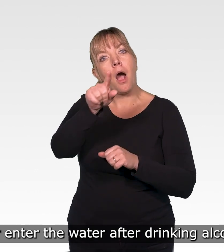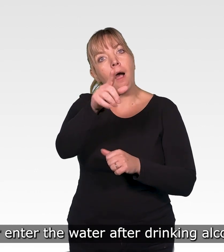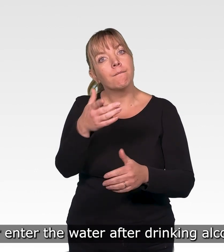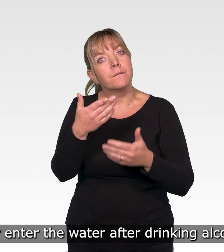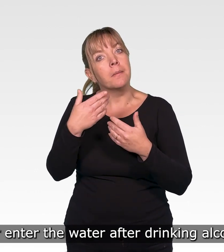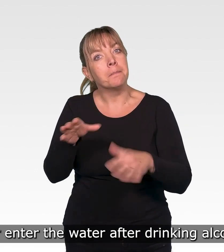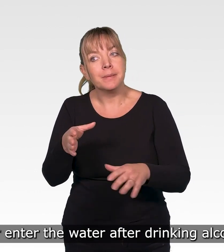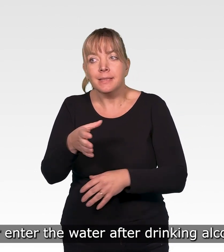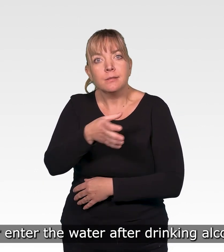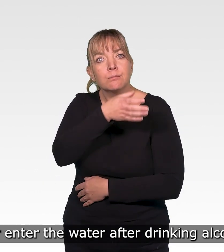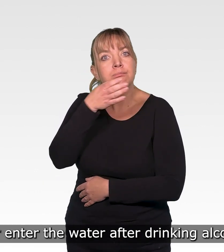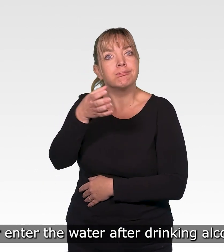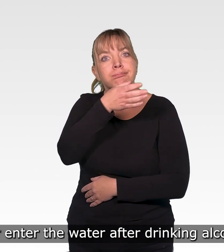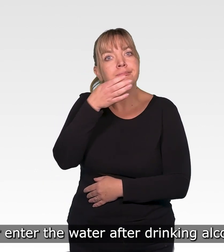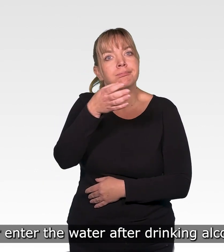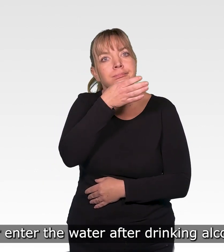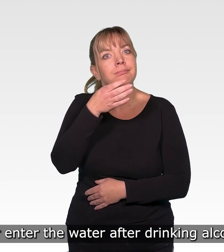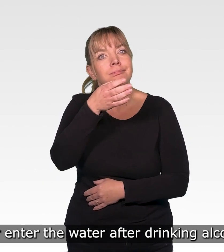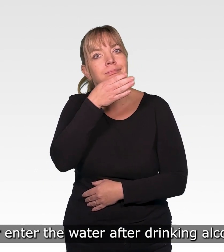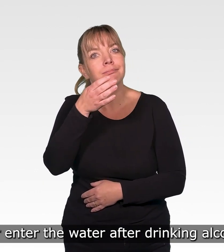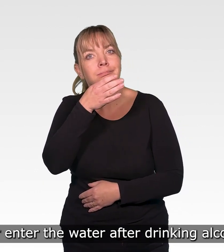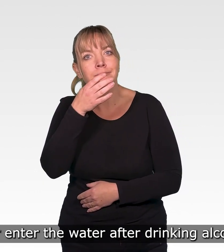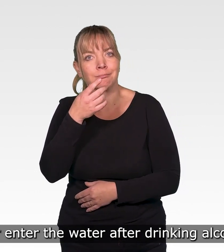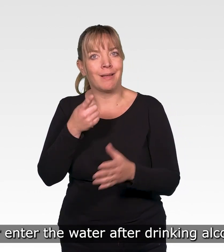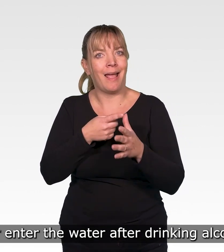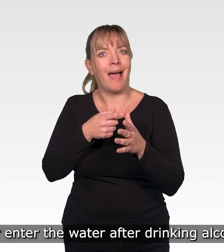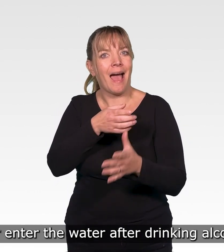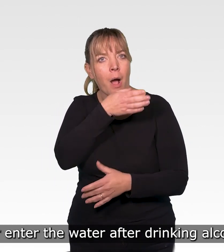Never enter the water after drinking alcohol.